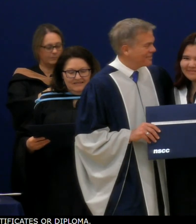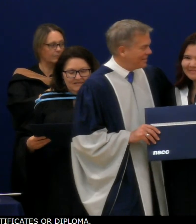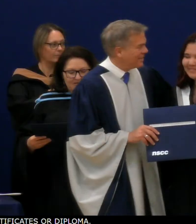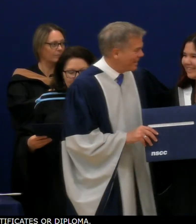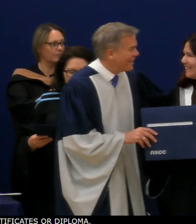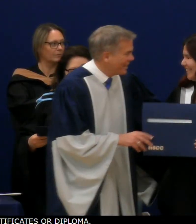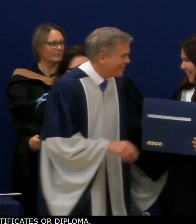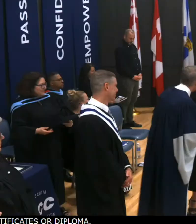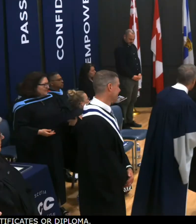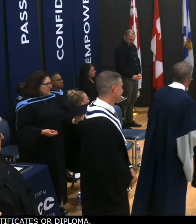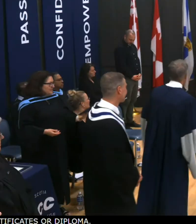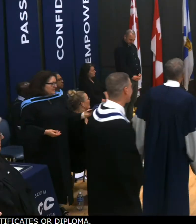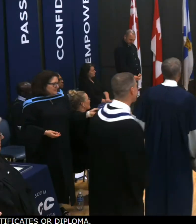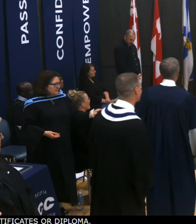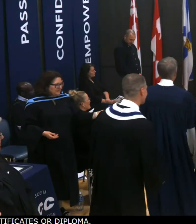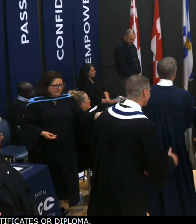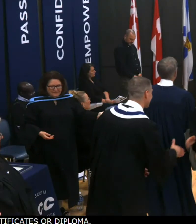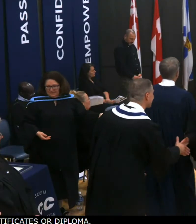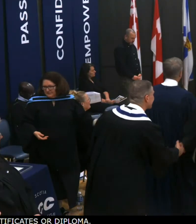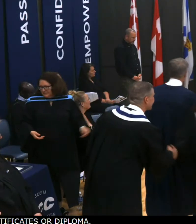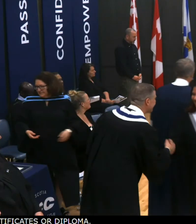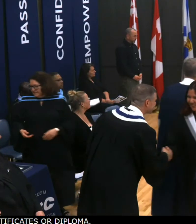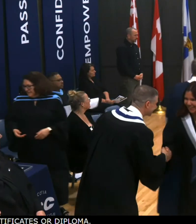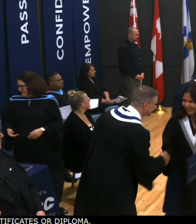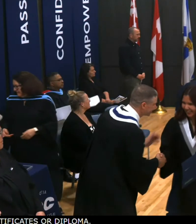Mallory Connors.